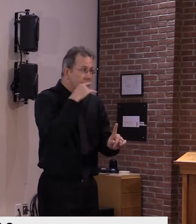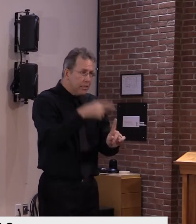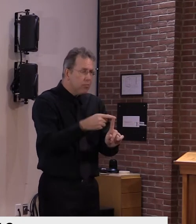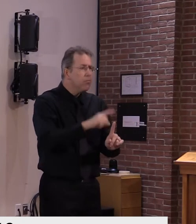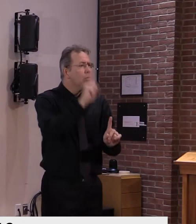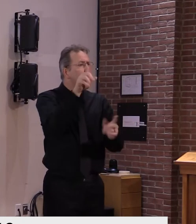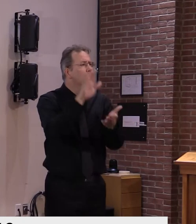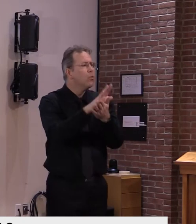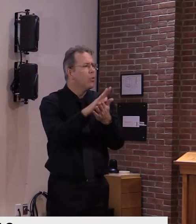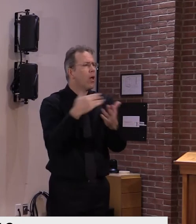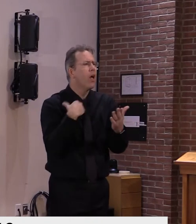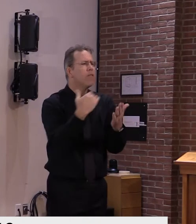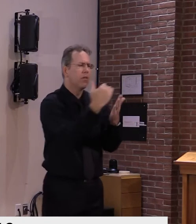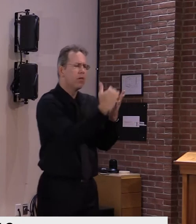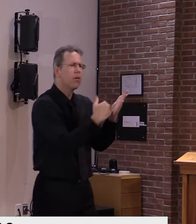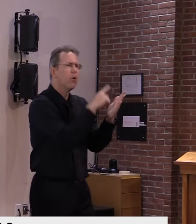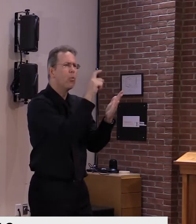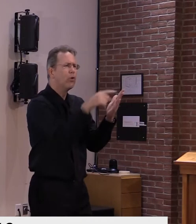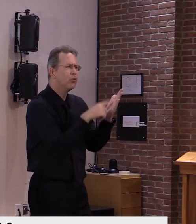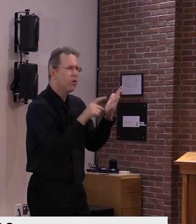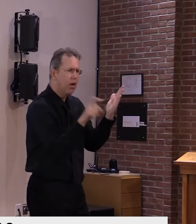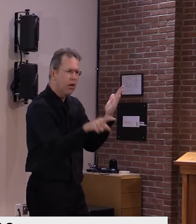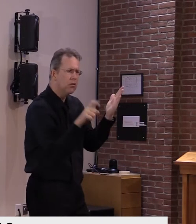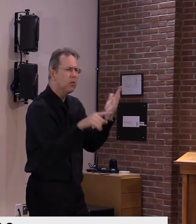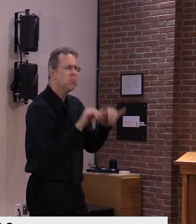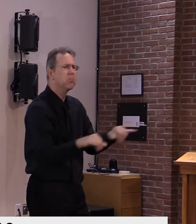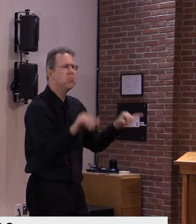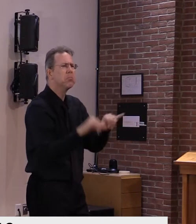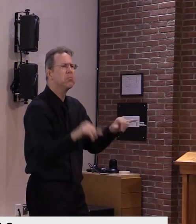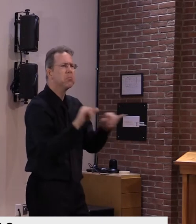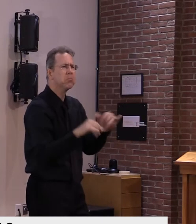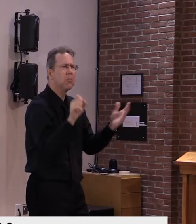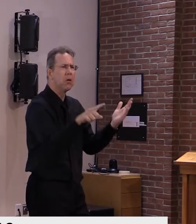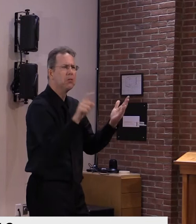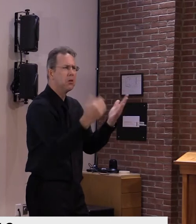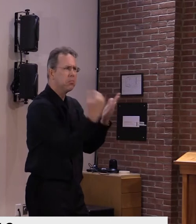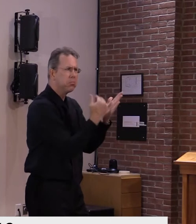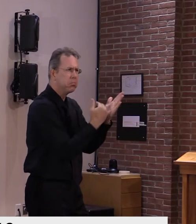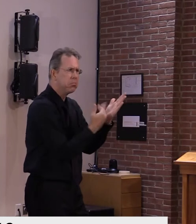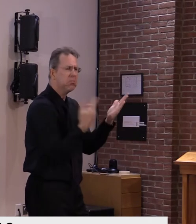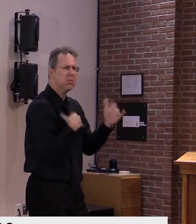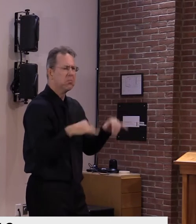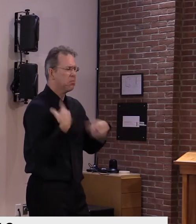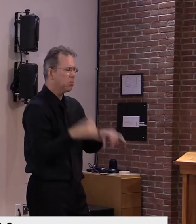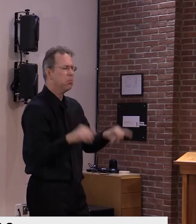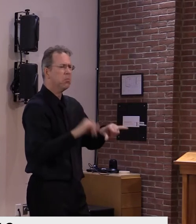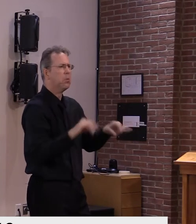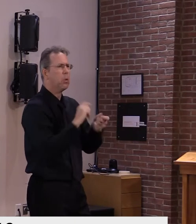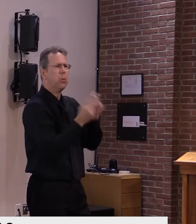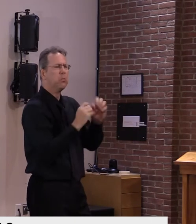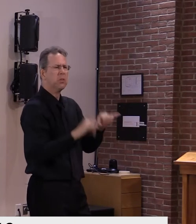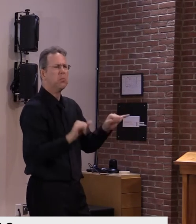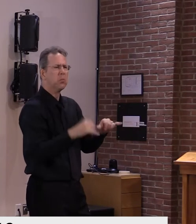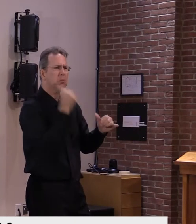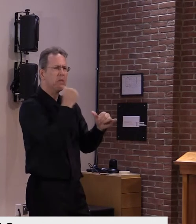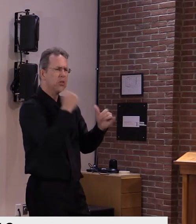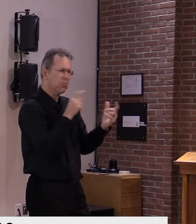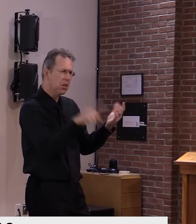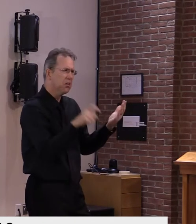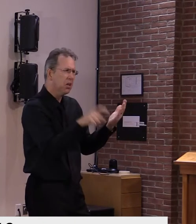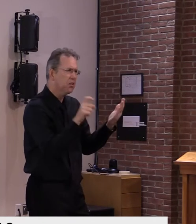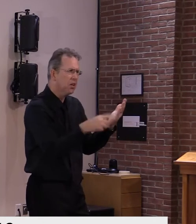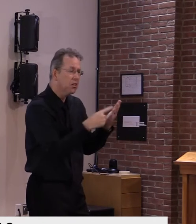is implemented and utilized by every student going back to school every single day. Health check on whether they have a